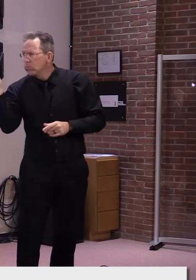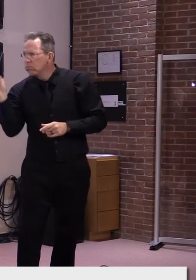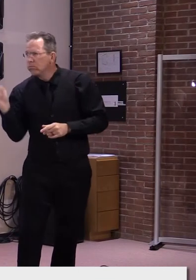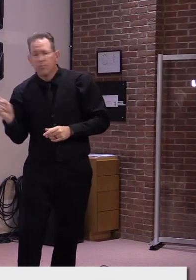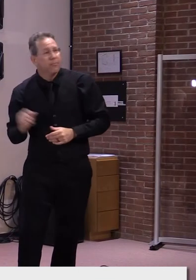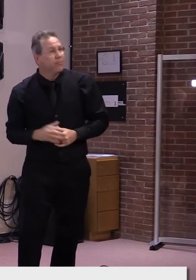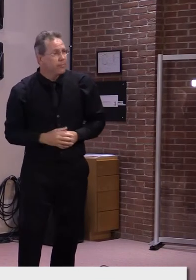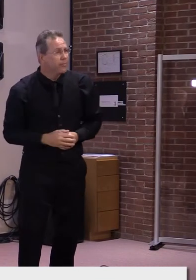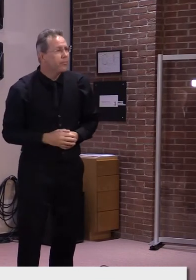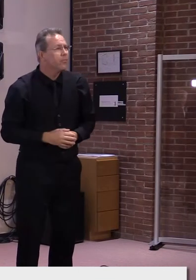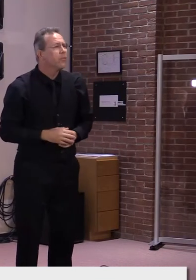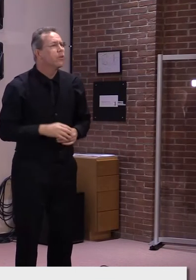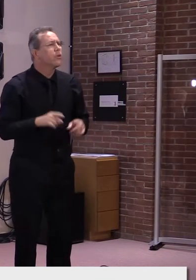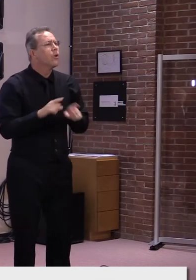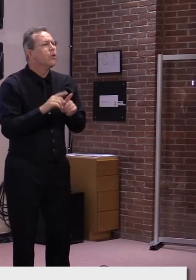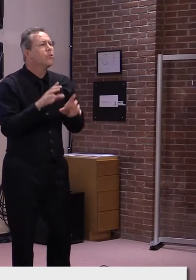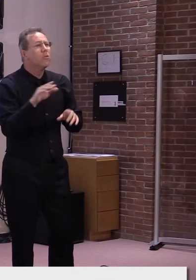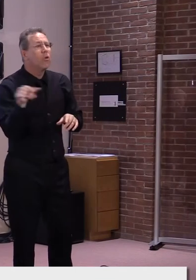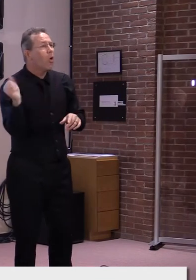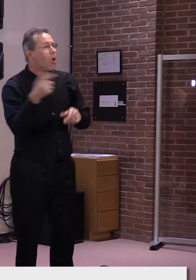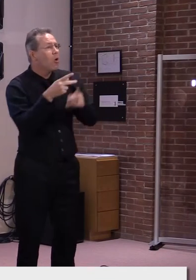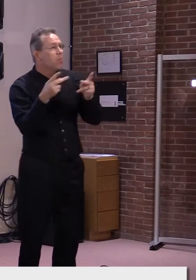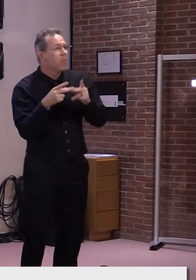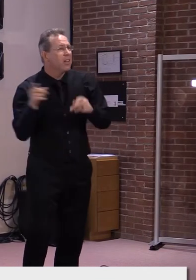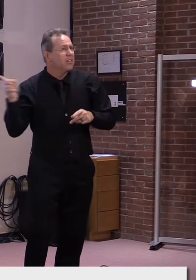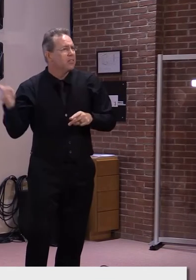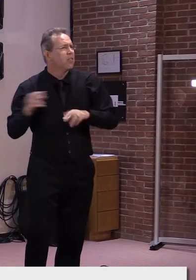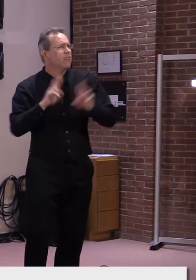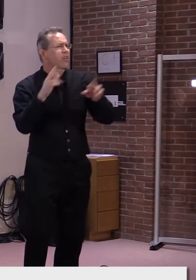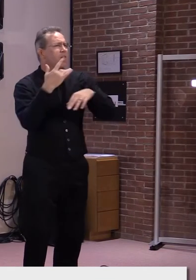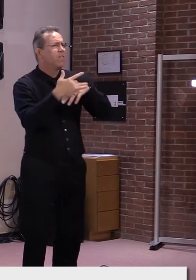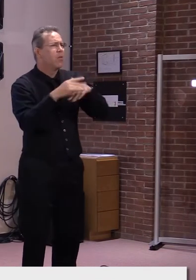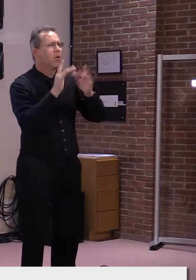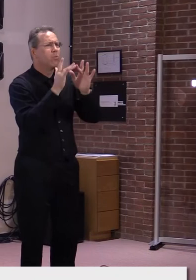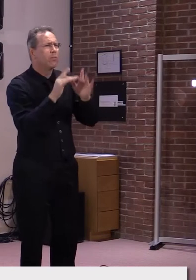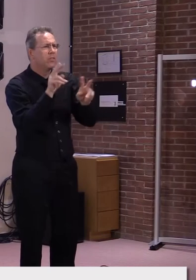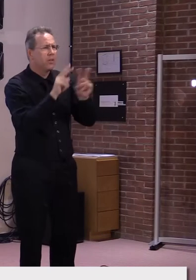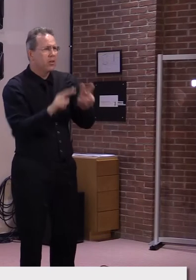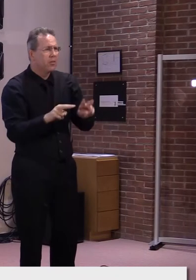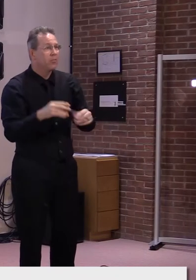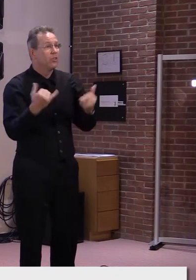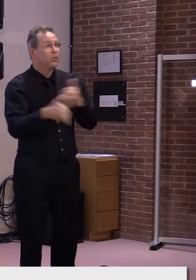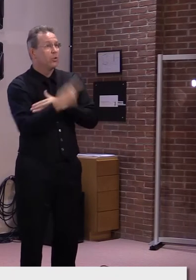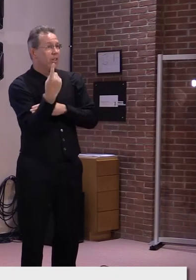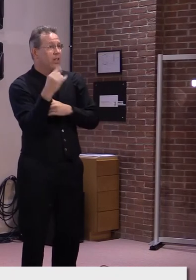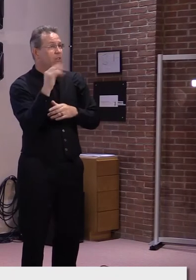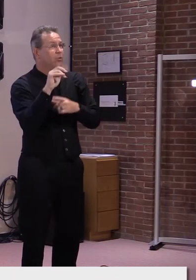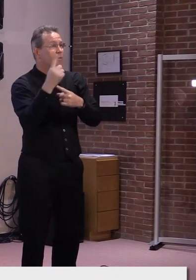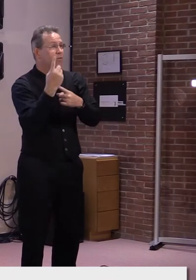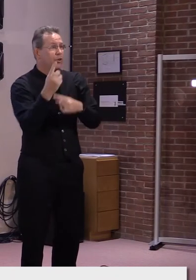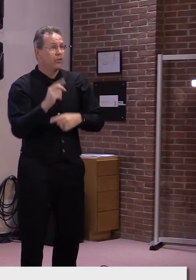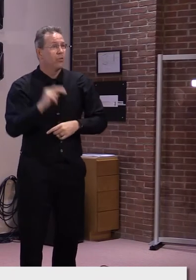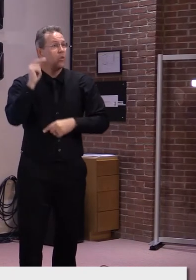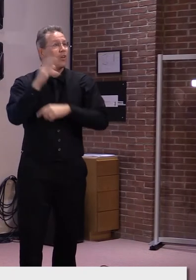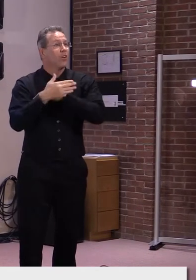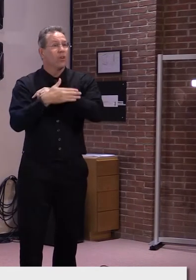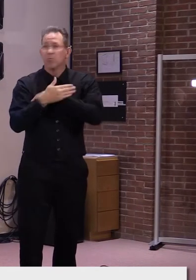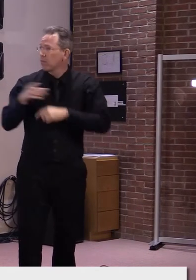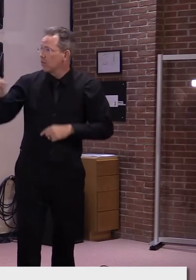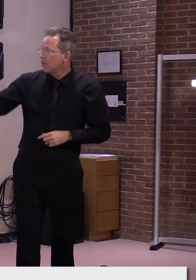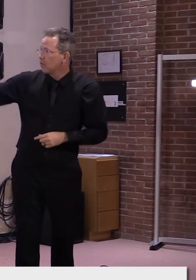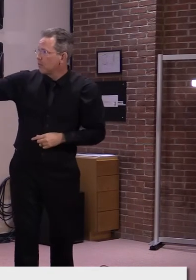the slides. Today, June 1st, we are at North Country Hospital, the Holiday Inn in